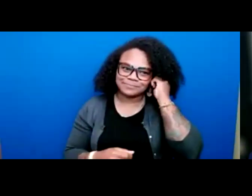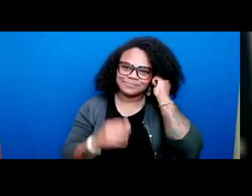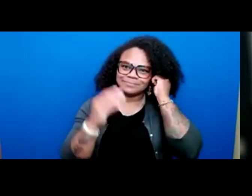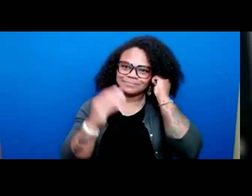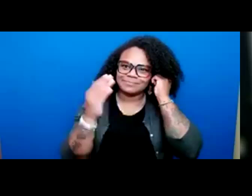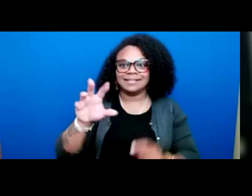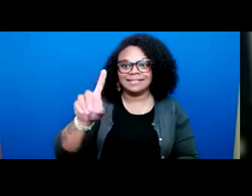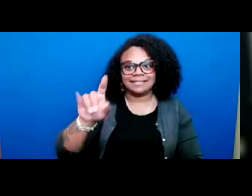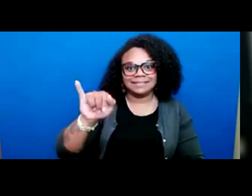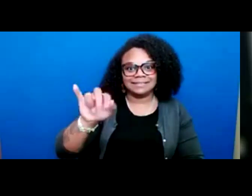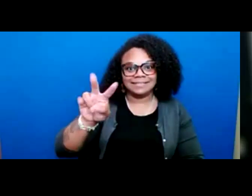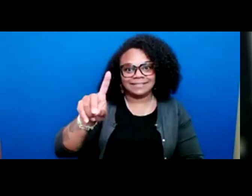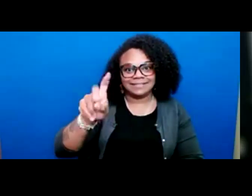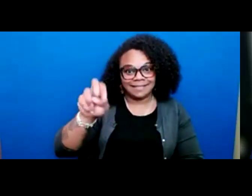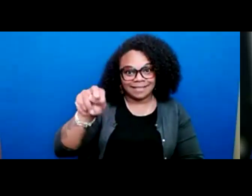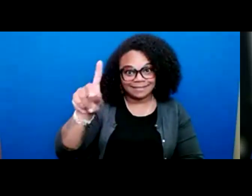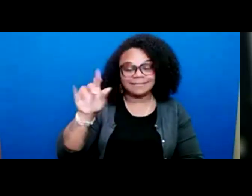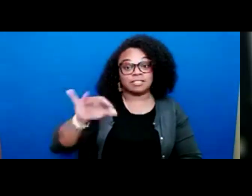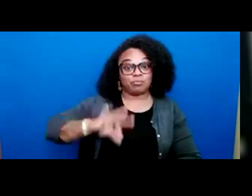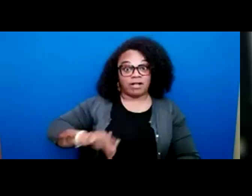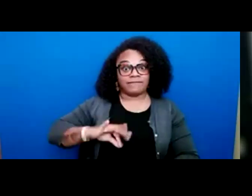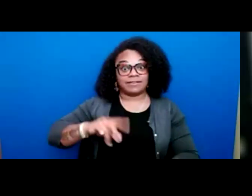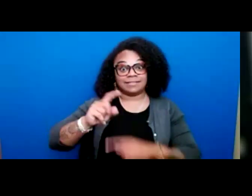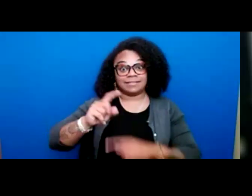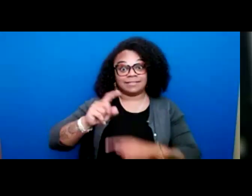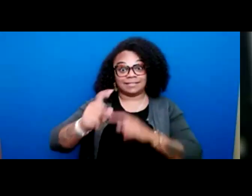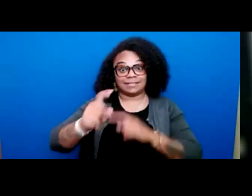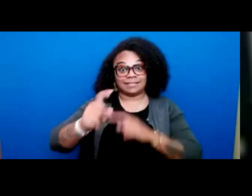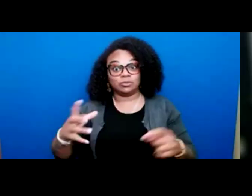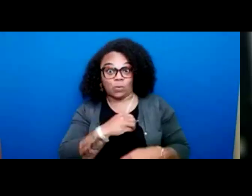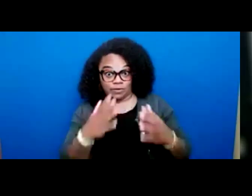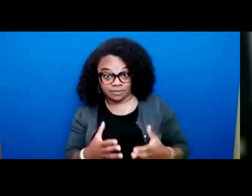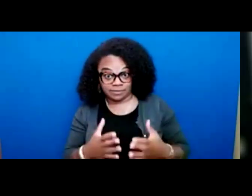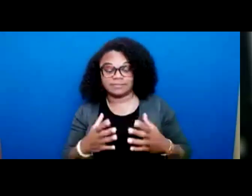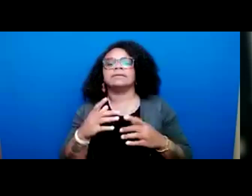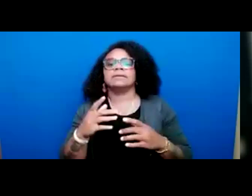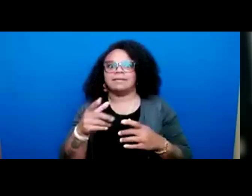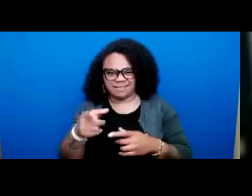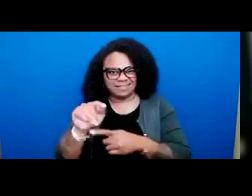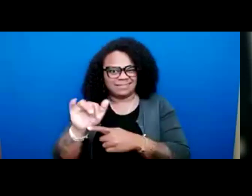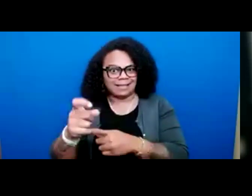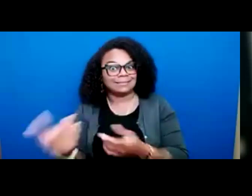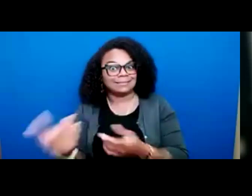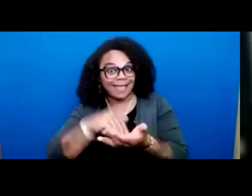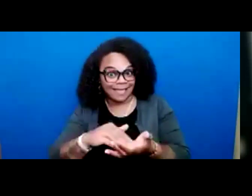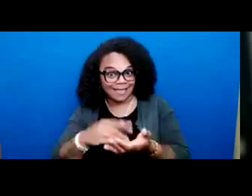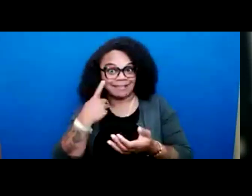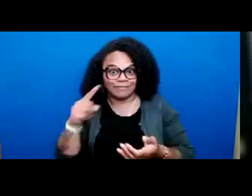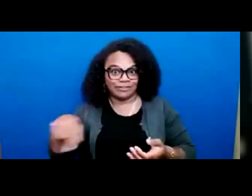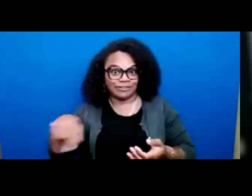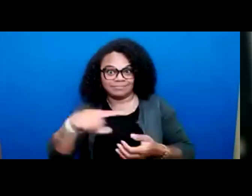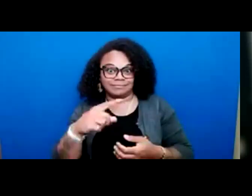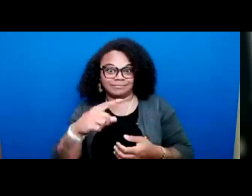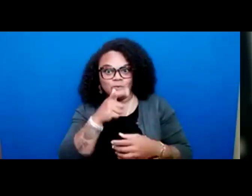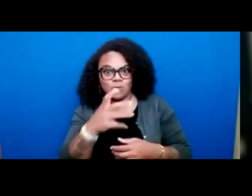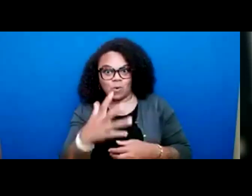distributed to shareholders as dividends are taxed again at the shareholder level. And sometimes you'll hear the words double taxation,